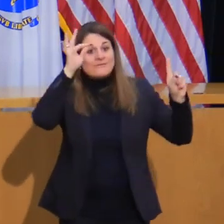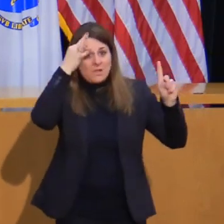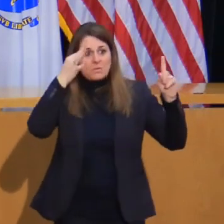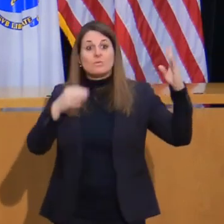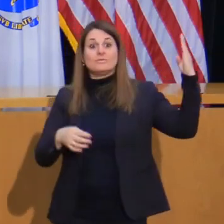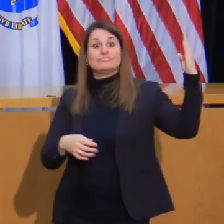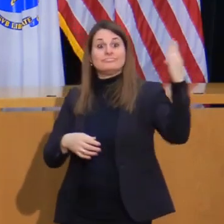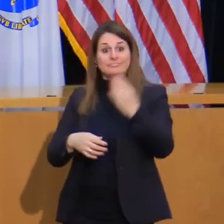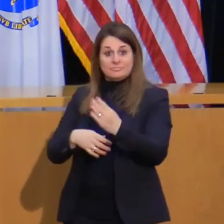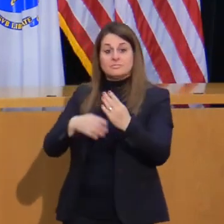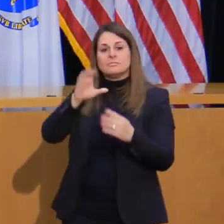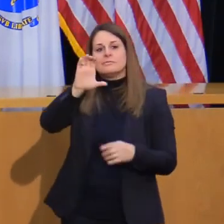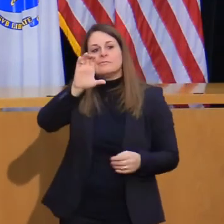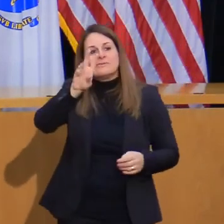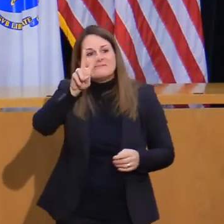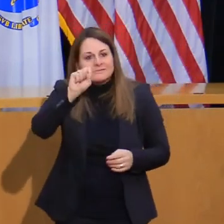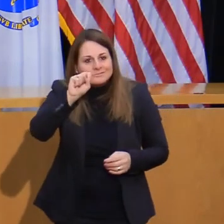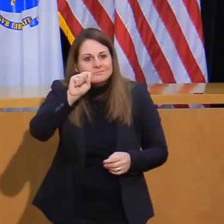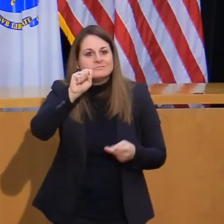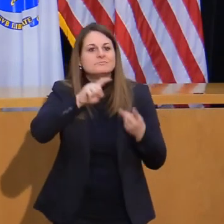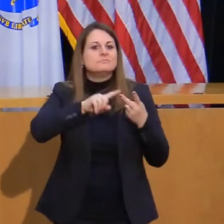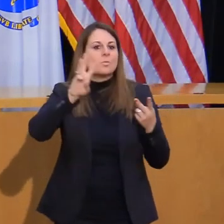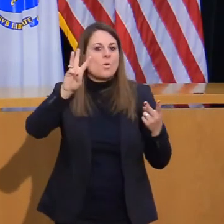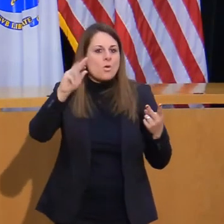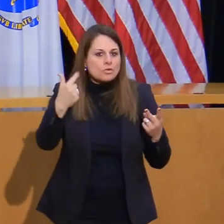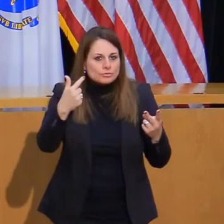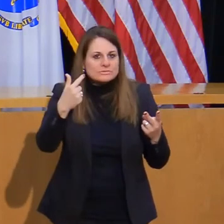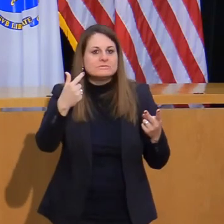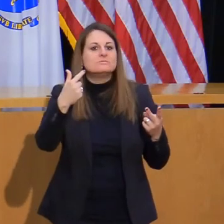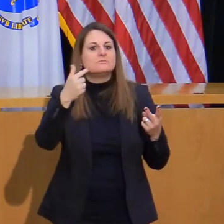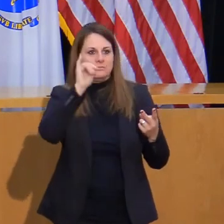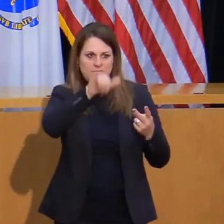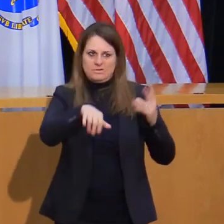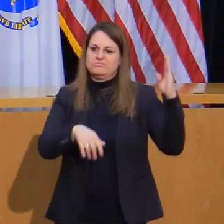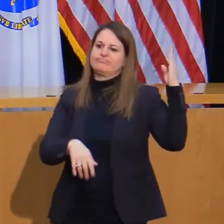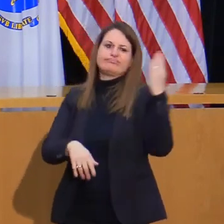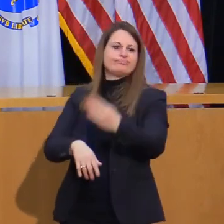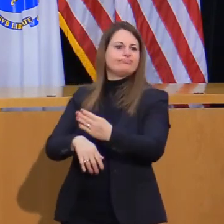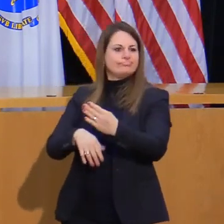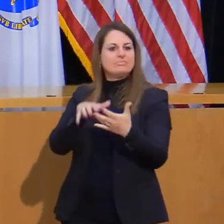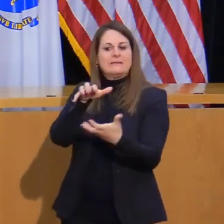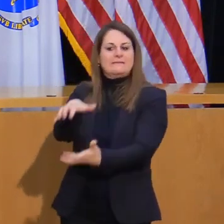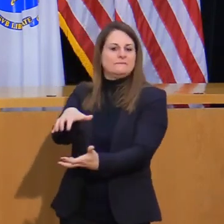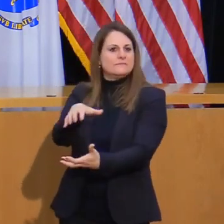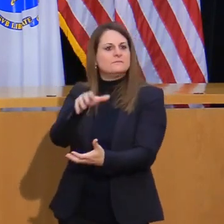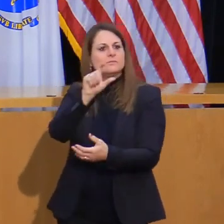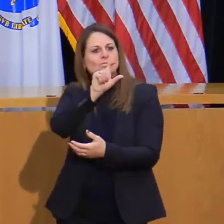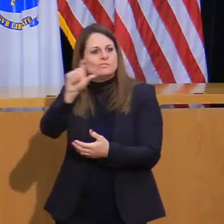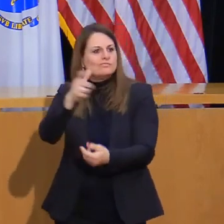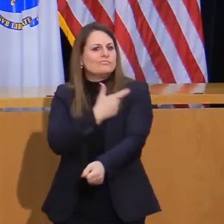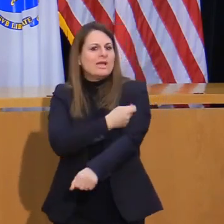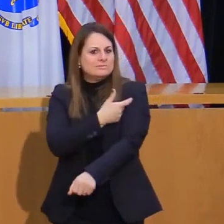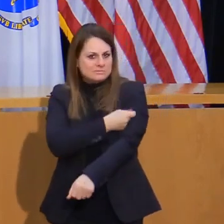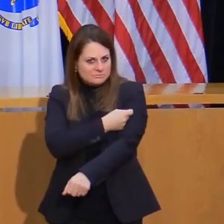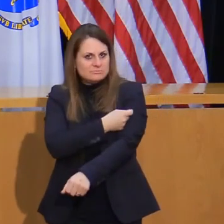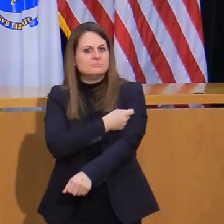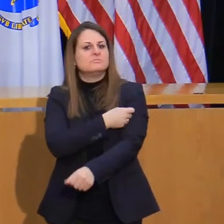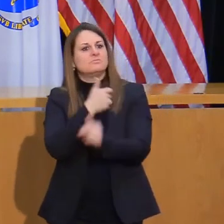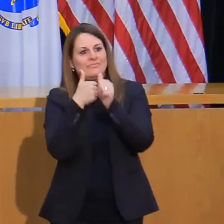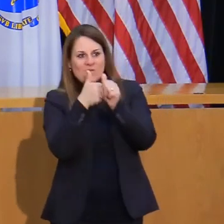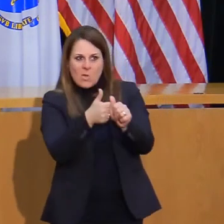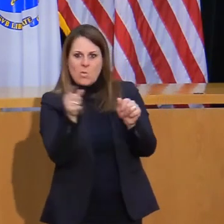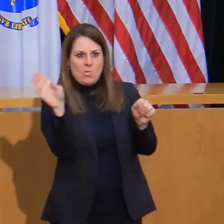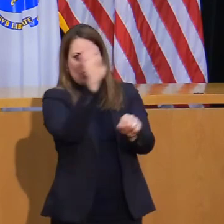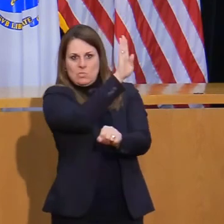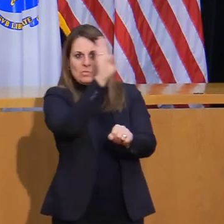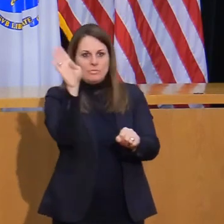and the retail pharmacy channel, for the most part, abides by guidance that they get from us and from the feds